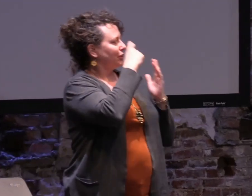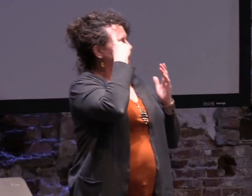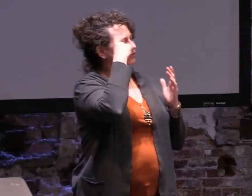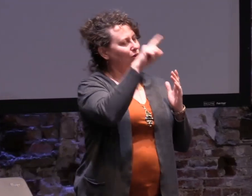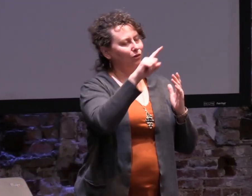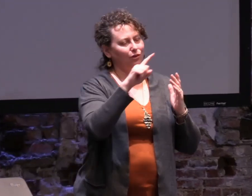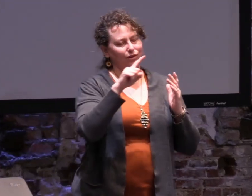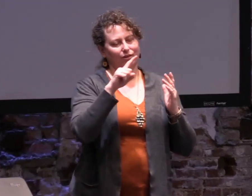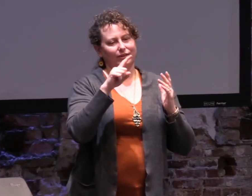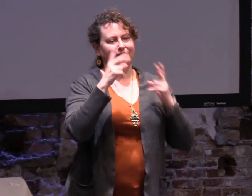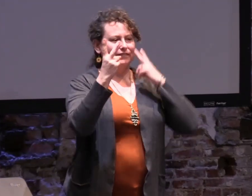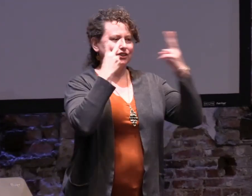this brochure